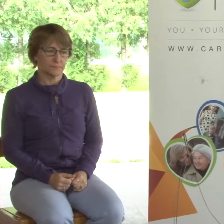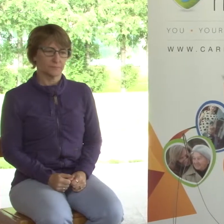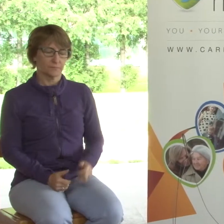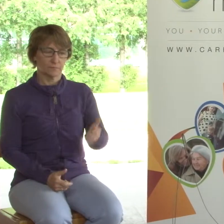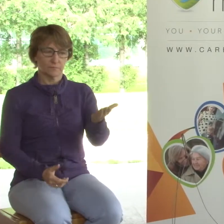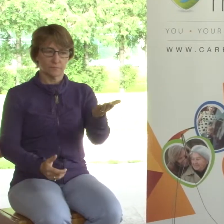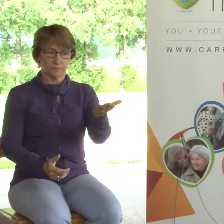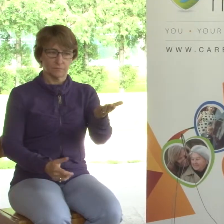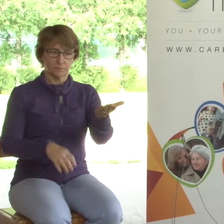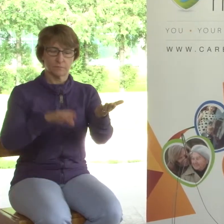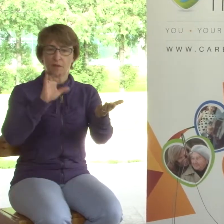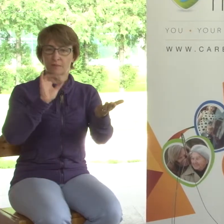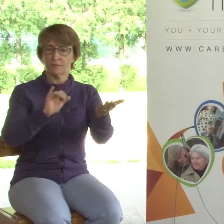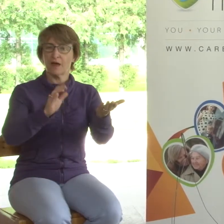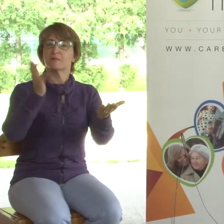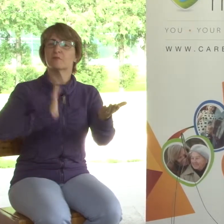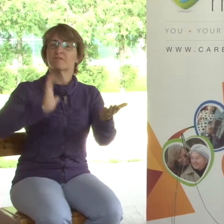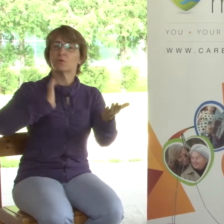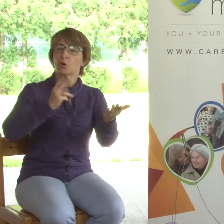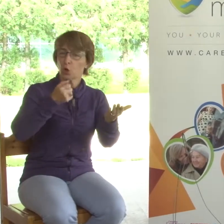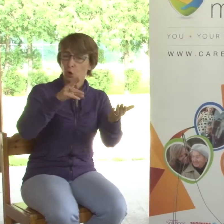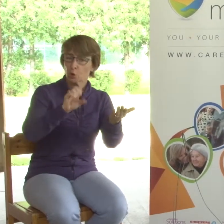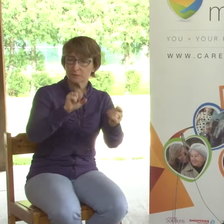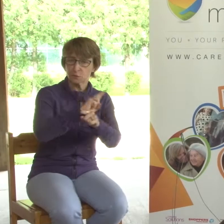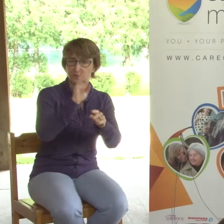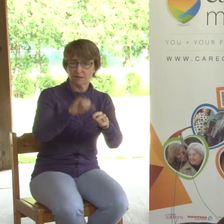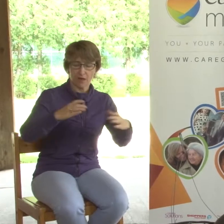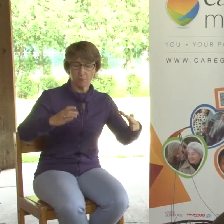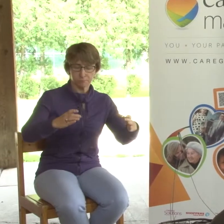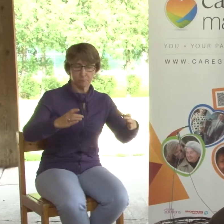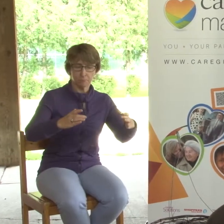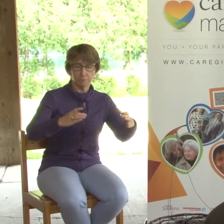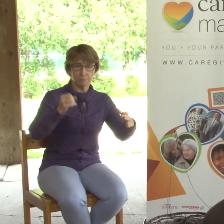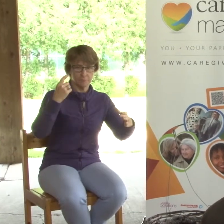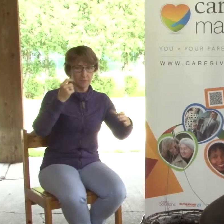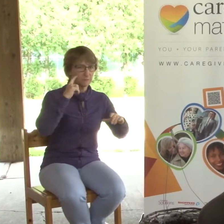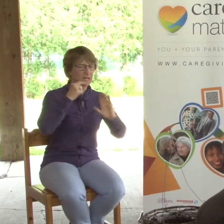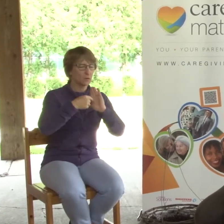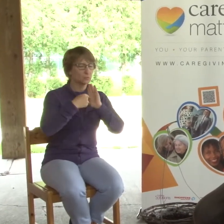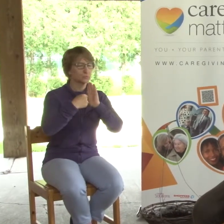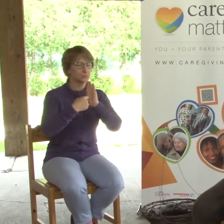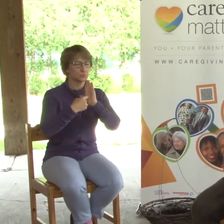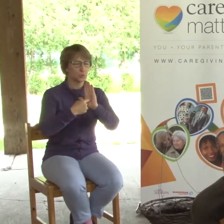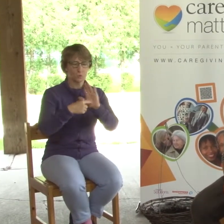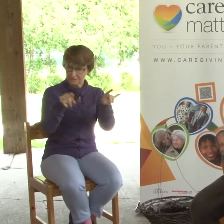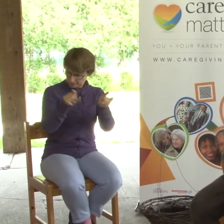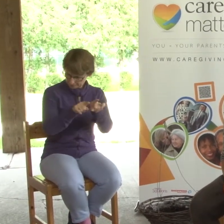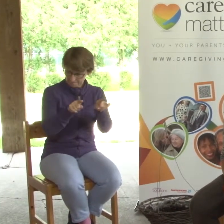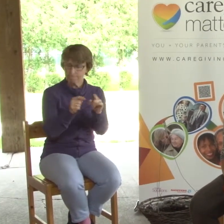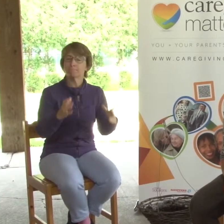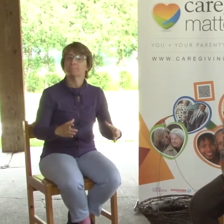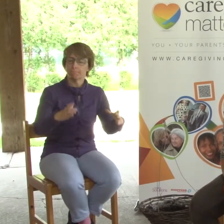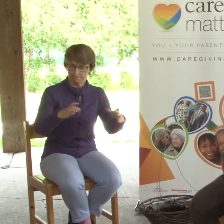We were working in this type of container with our herbs, but I'll show you what you can do with the same